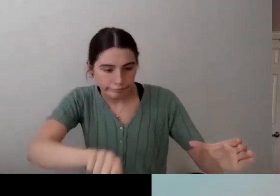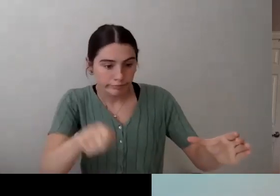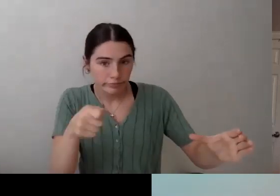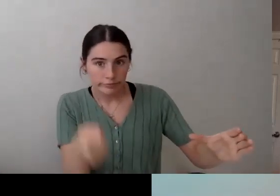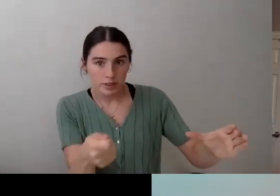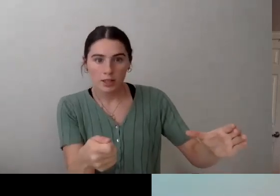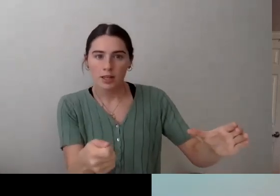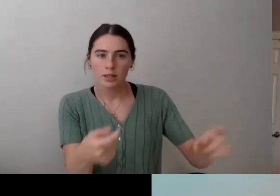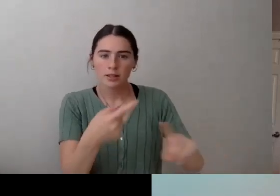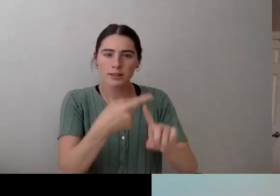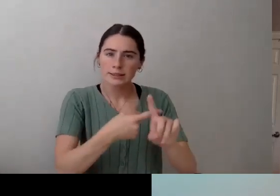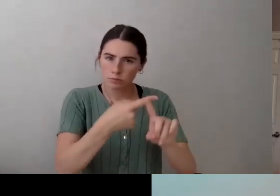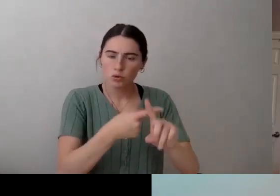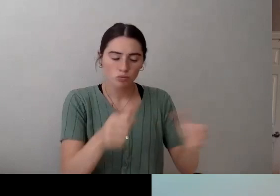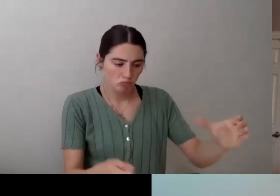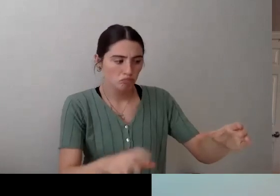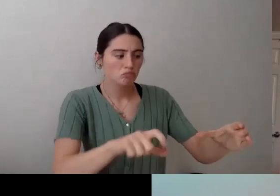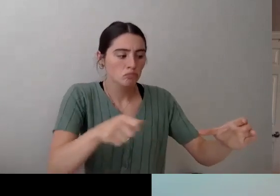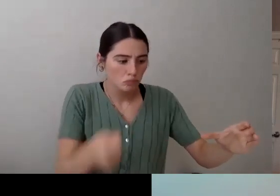Let me get this clutter out of the way.